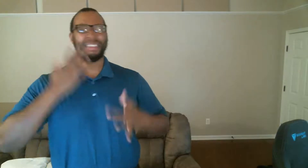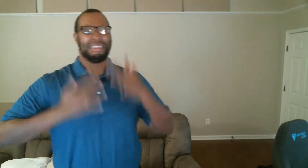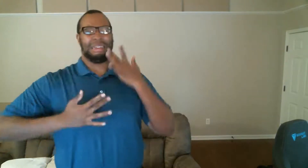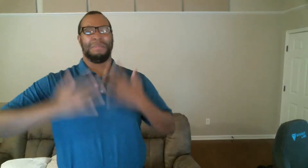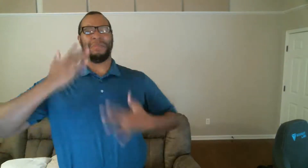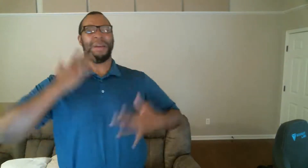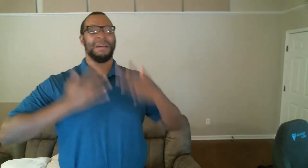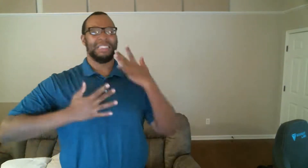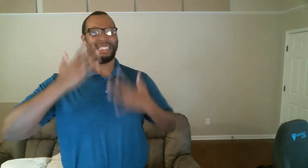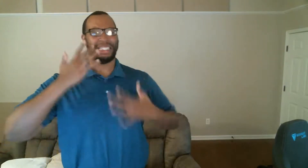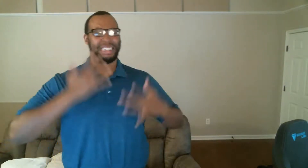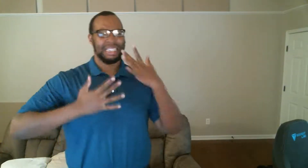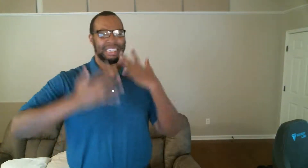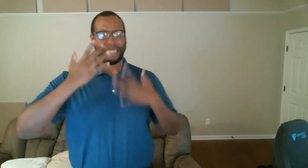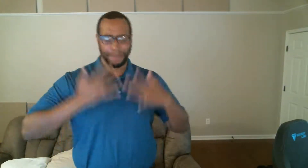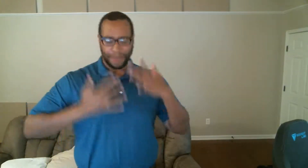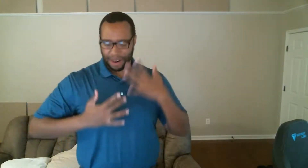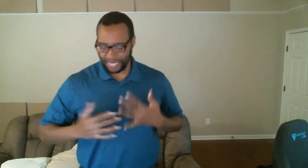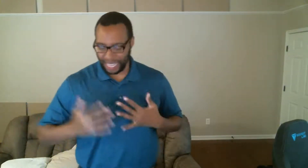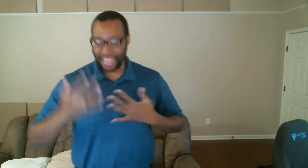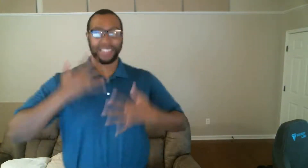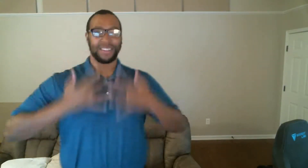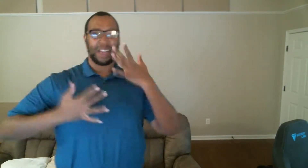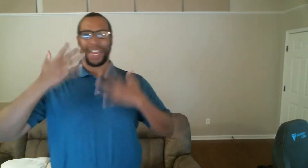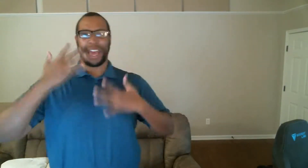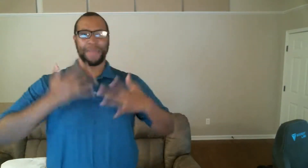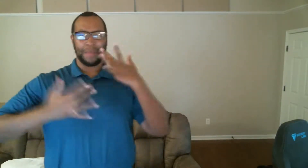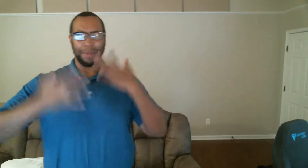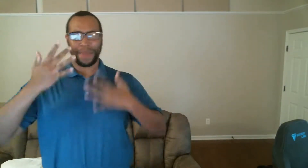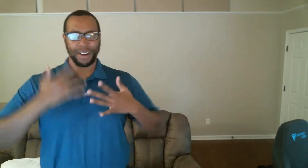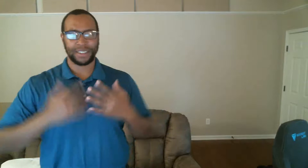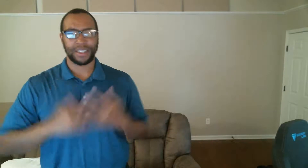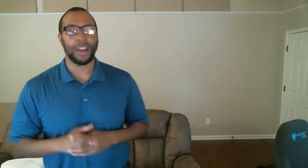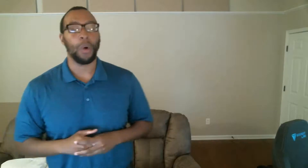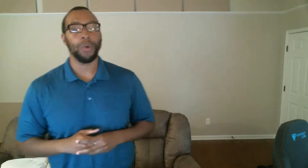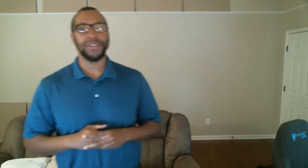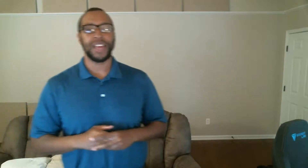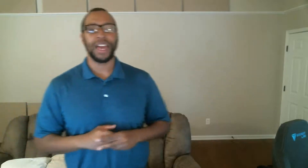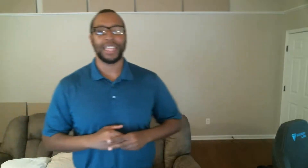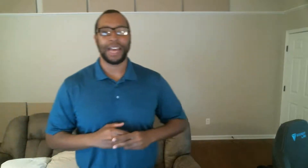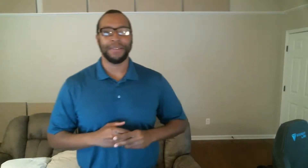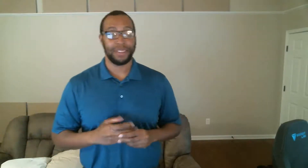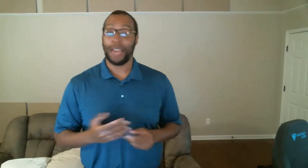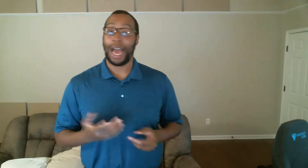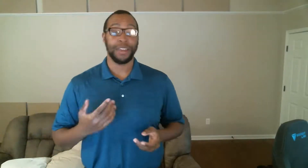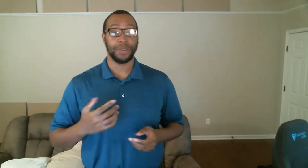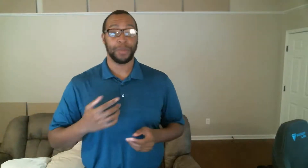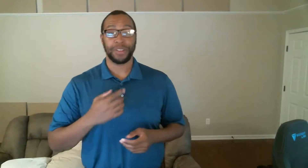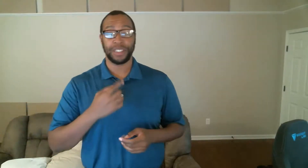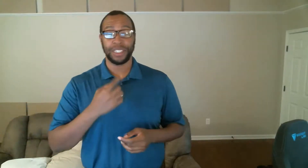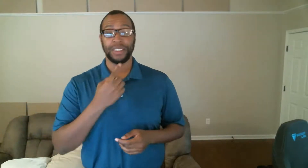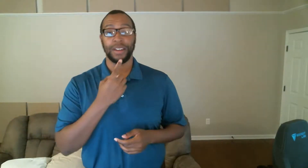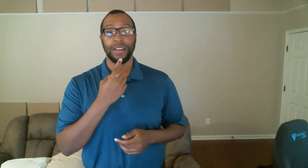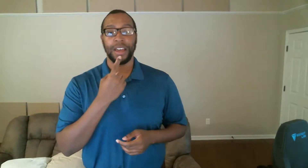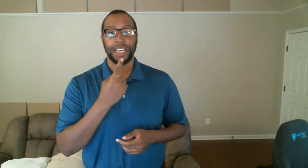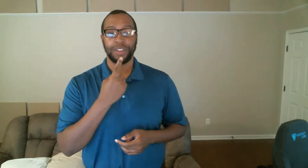I'm embarrassed. Embarrassed. A lot of things are coming at me. I'm embarrassed. An older sign that I use personally still is you can